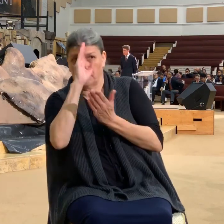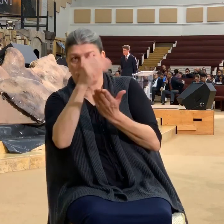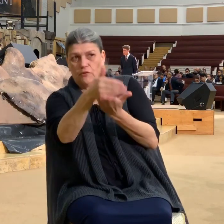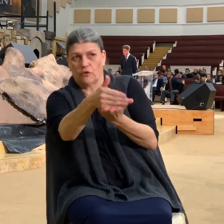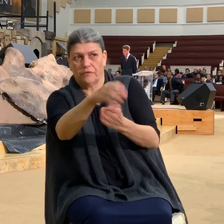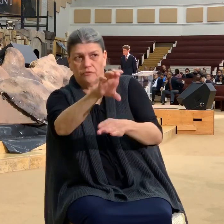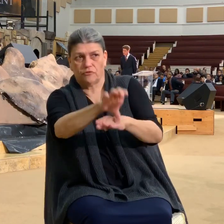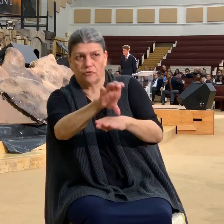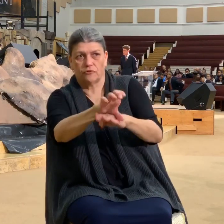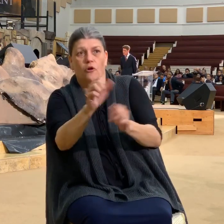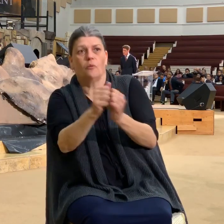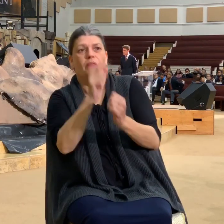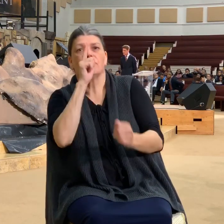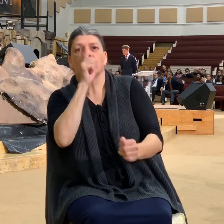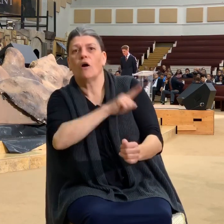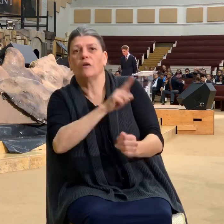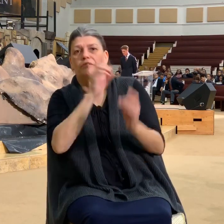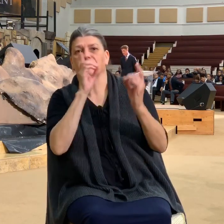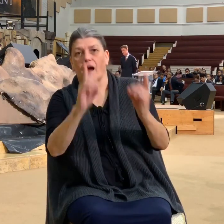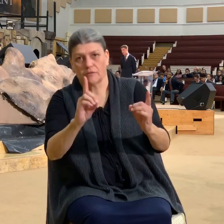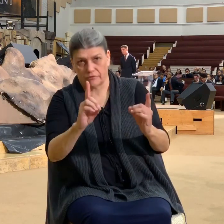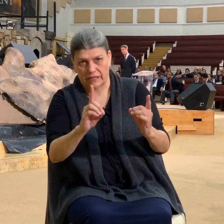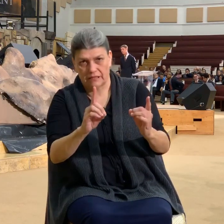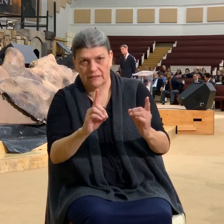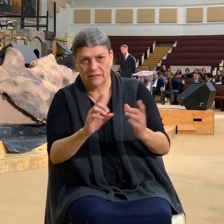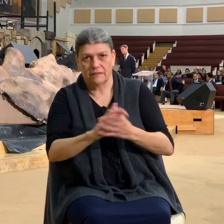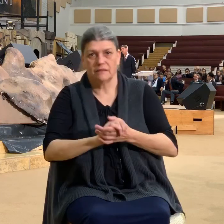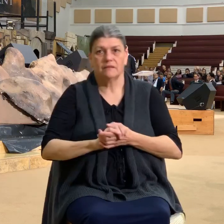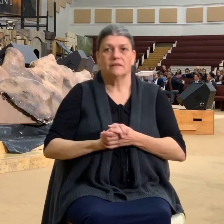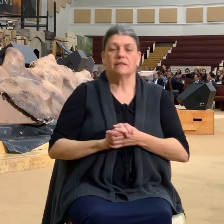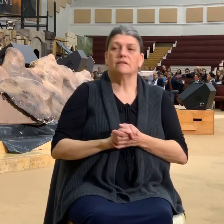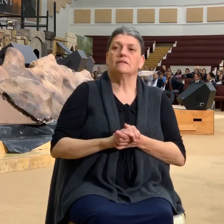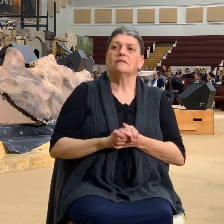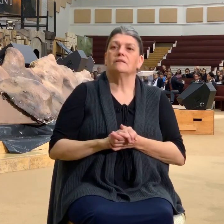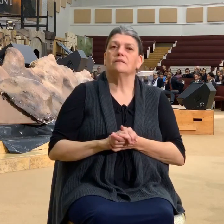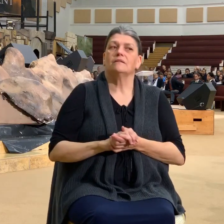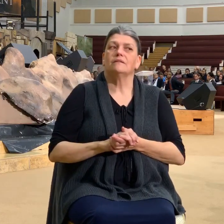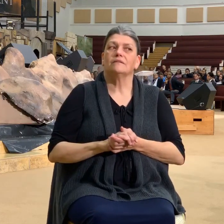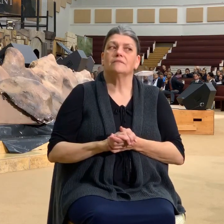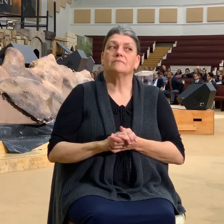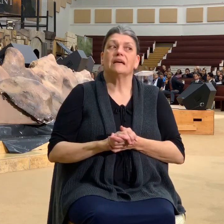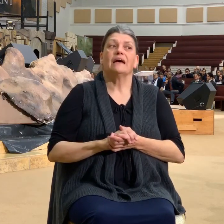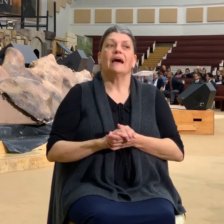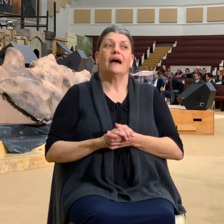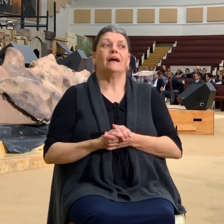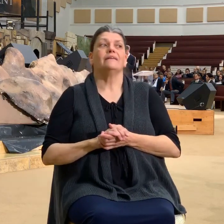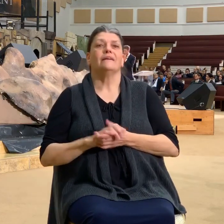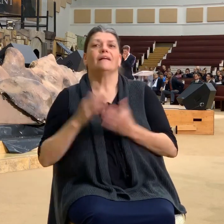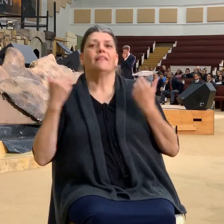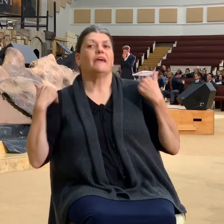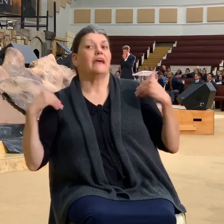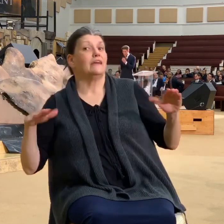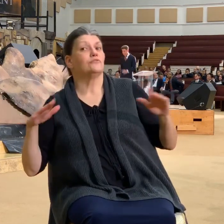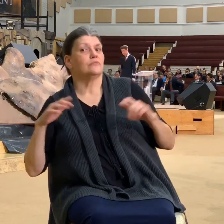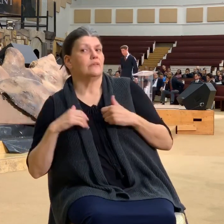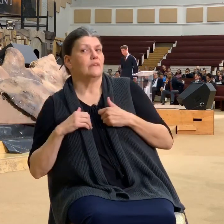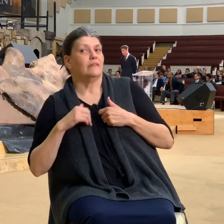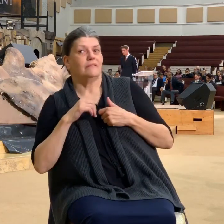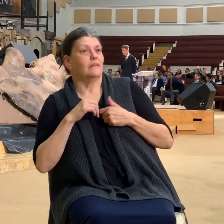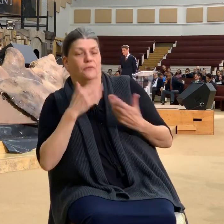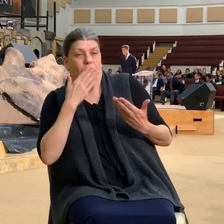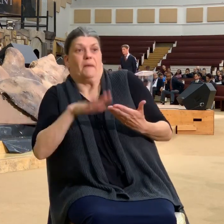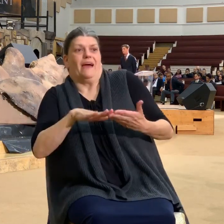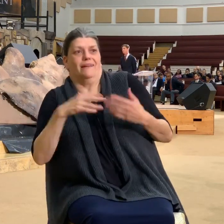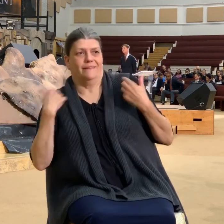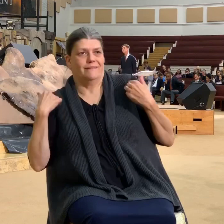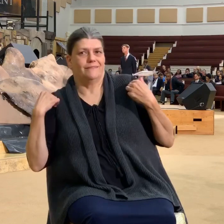may devour. The watchers are looking, and they spot rebellious one in the church. But they also see those that are under authority.